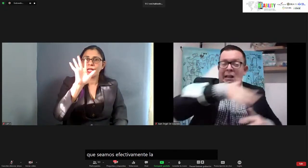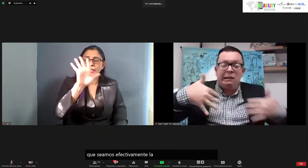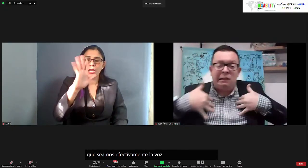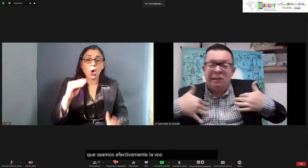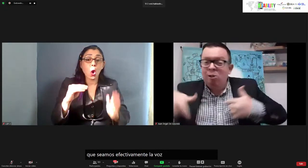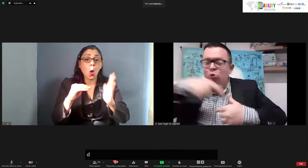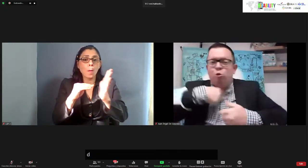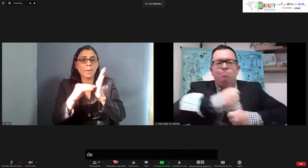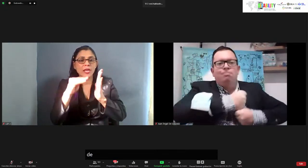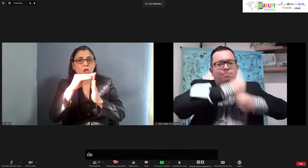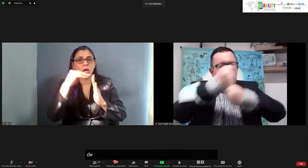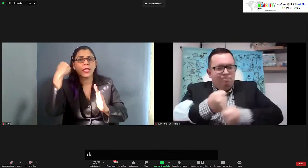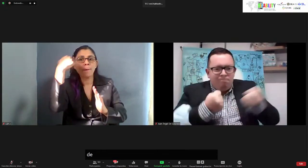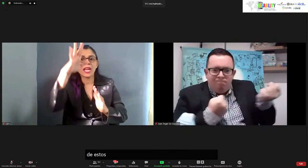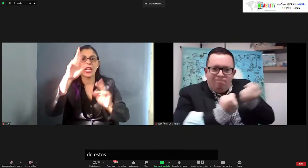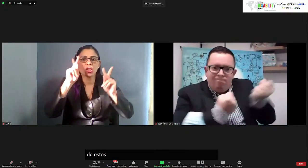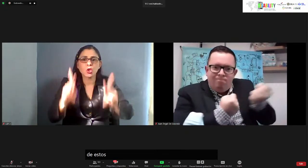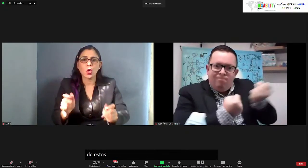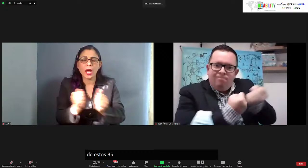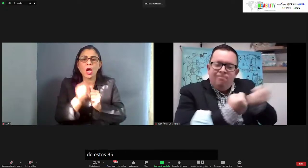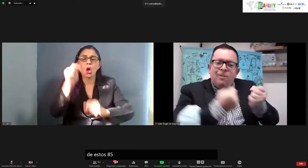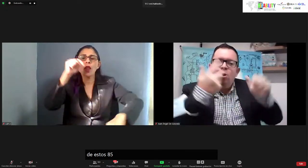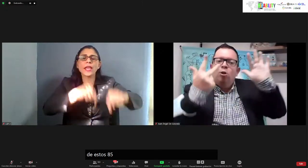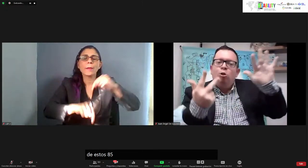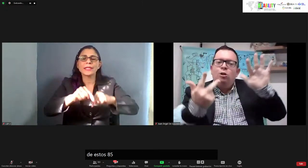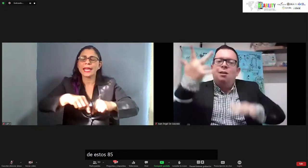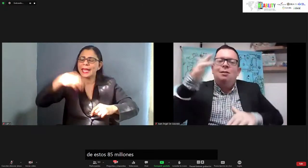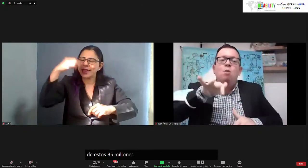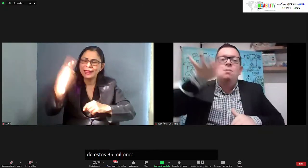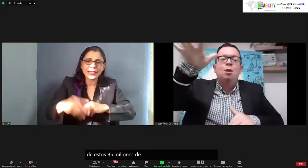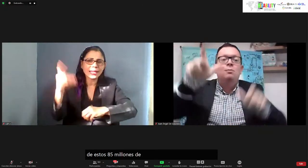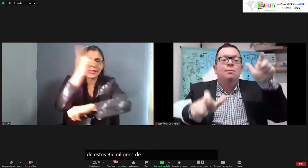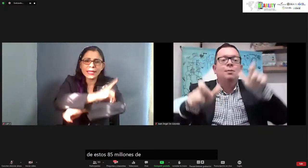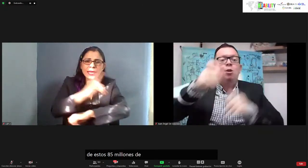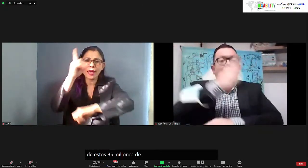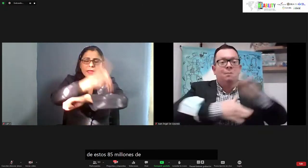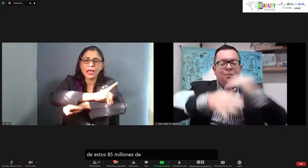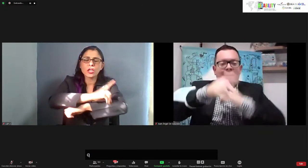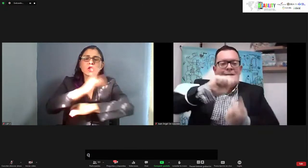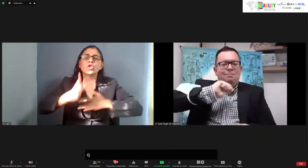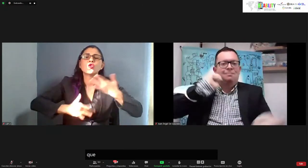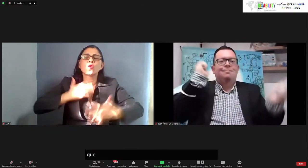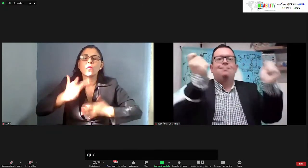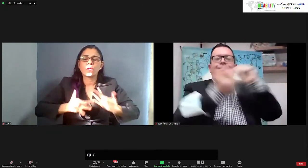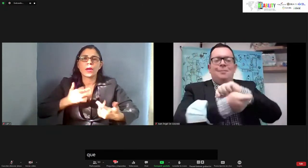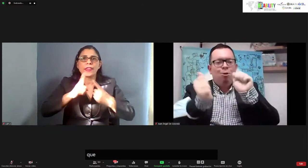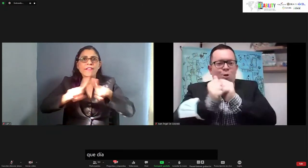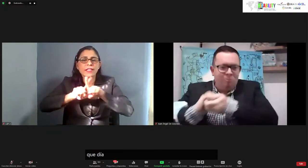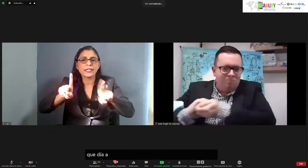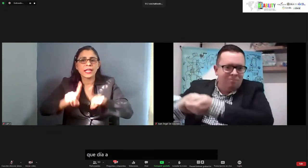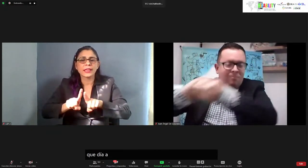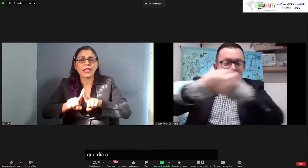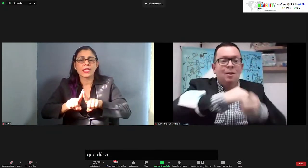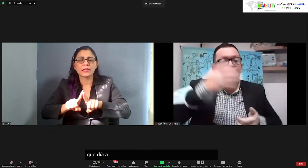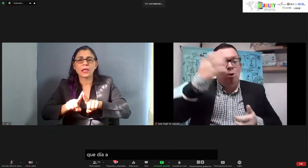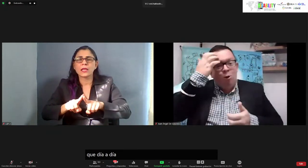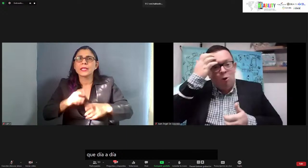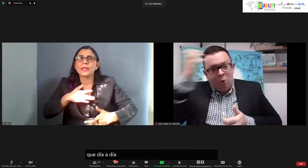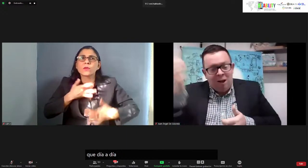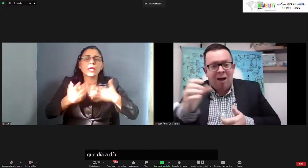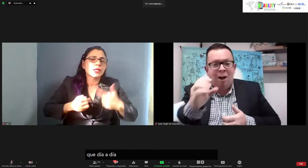voices of these 85 million people with disabilities that suffer from different